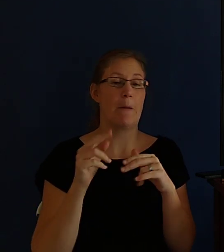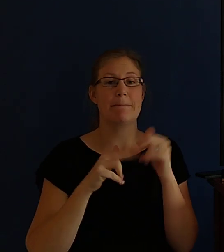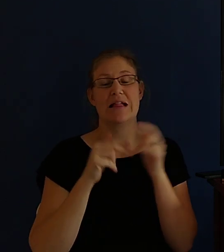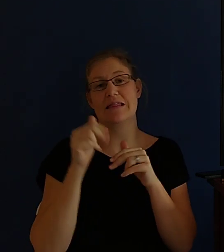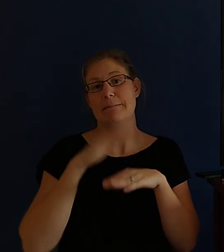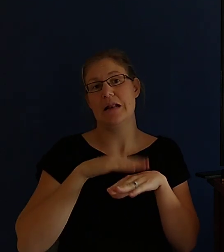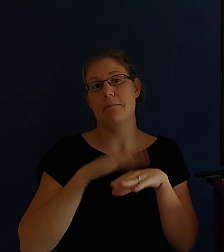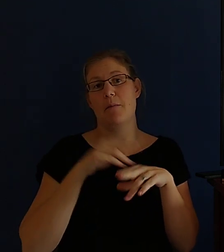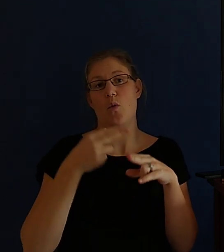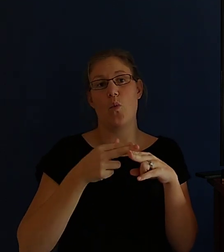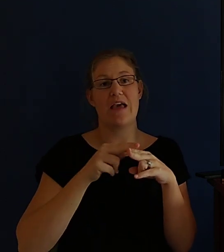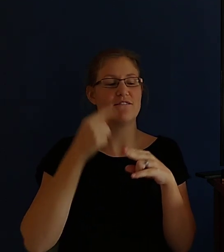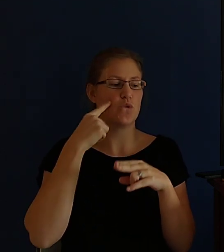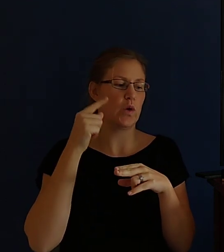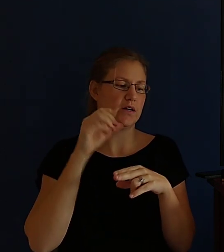the spanning tree.